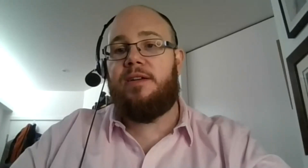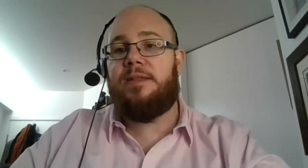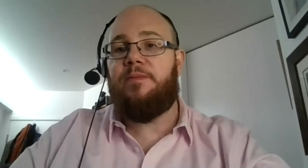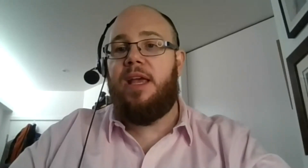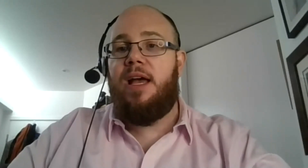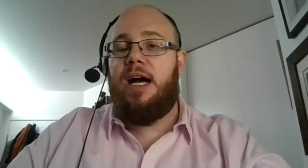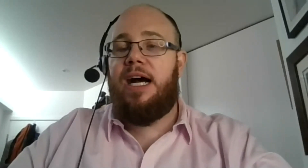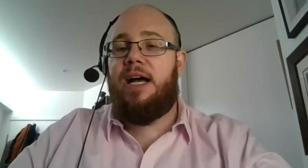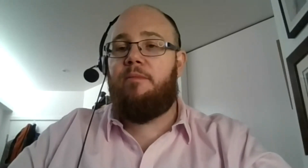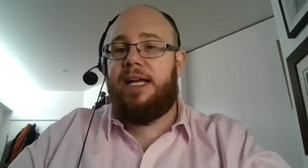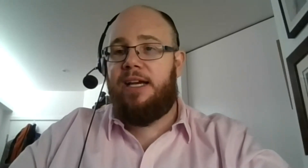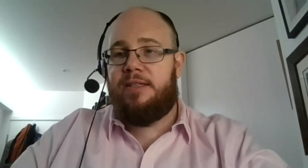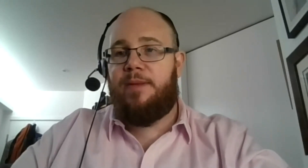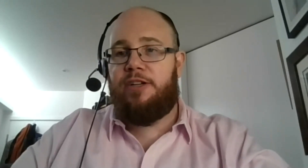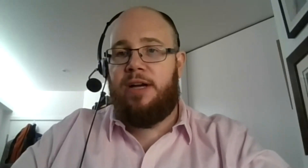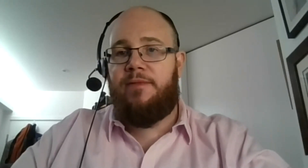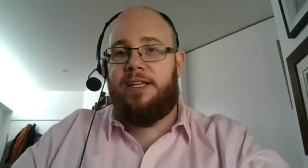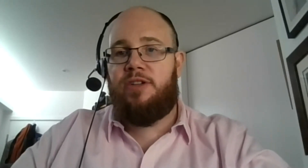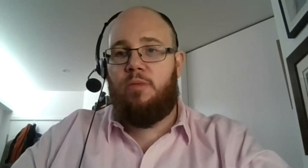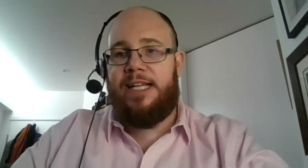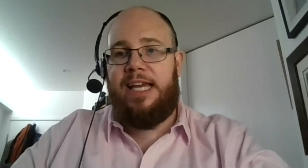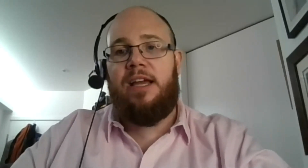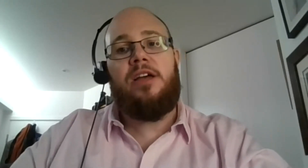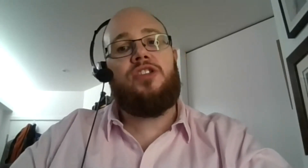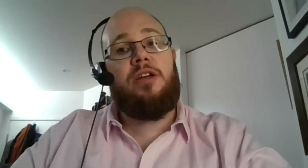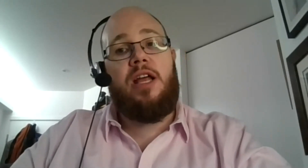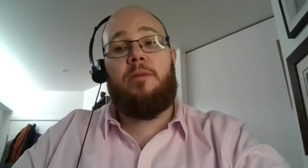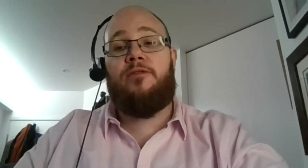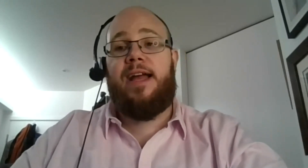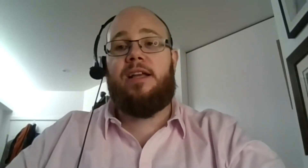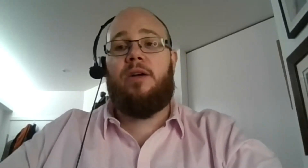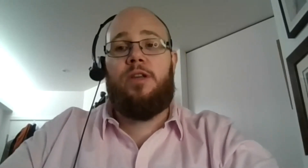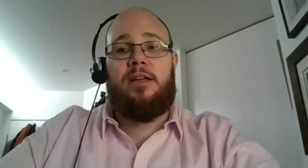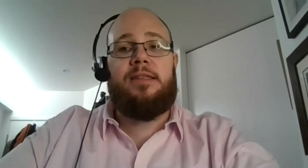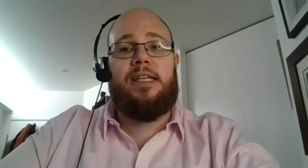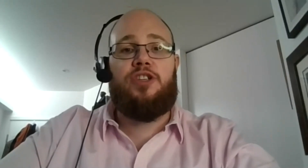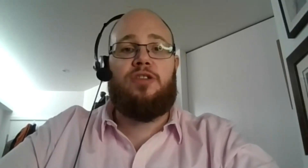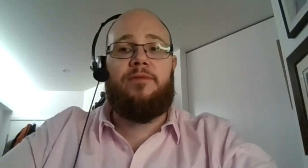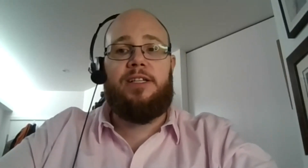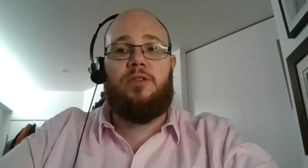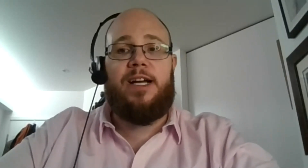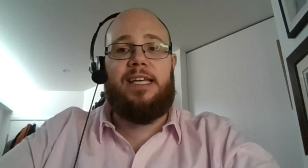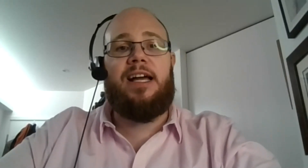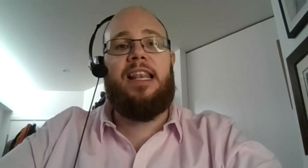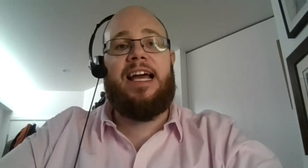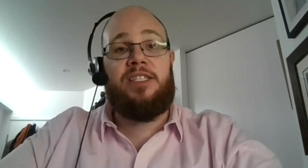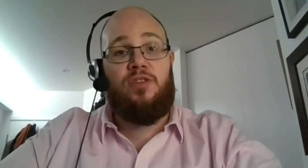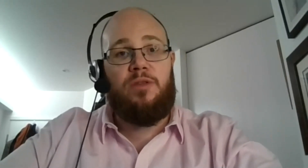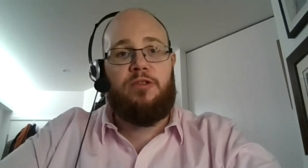us. Mandy asked about traveling to a wedding. So no, I'm afraid I wouldn't consider traveling to a wedding unless you're the bride